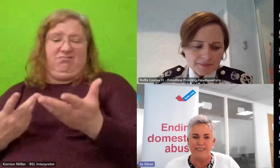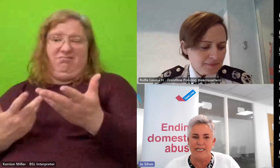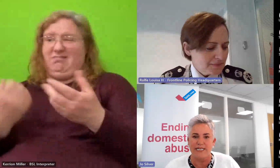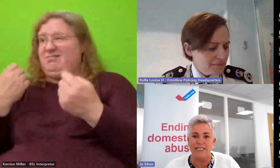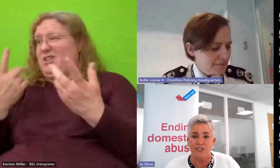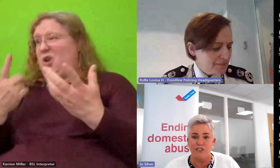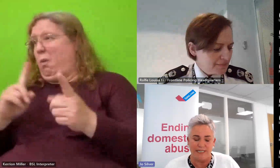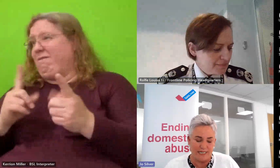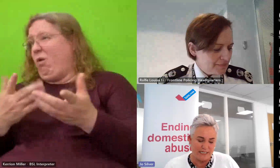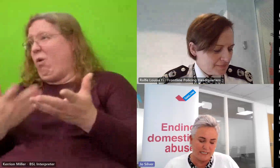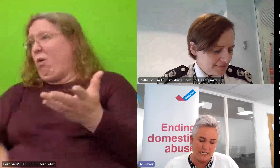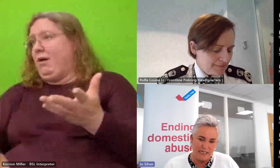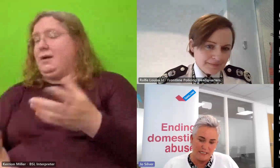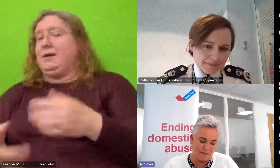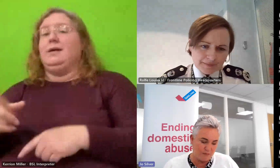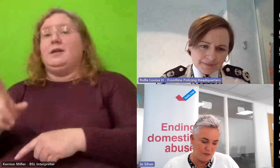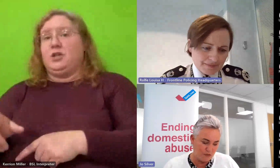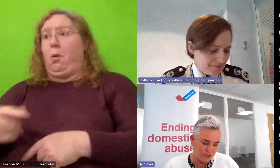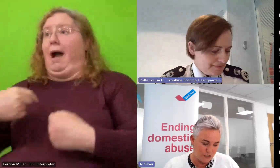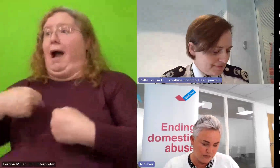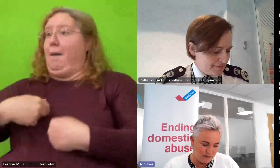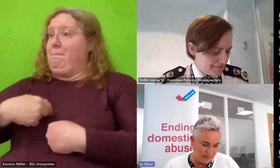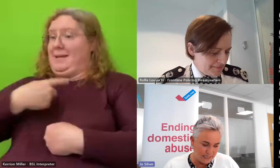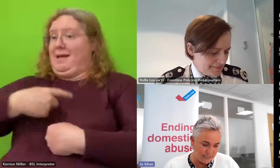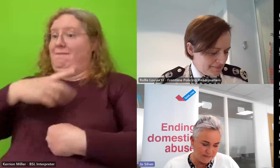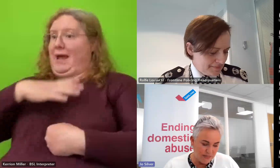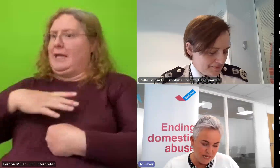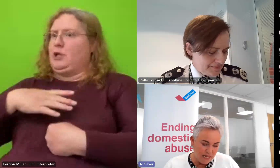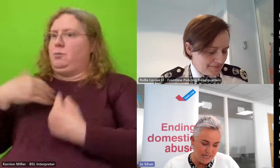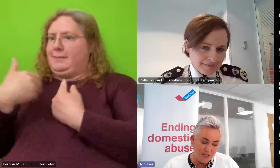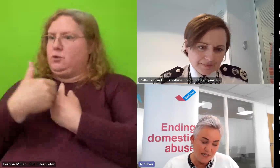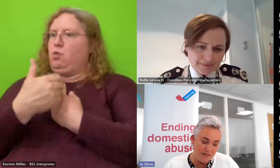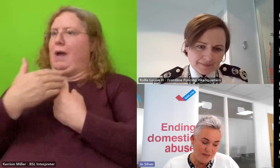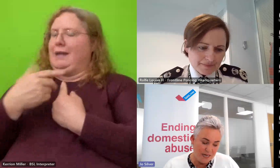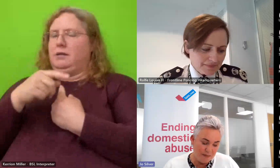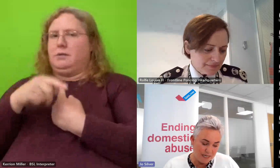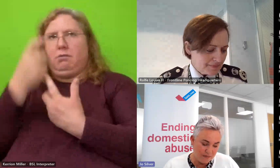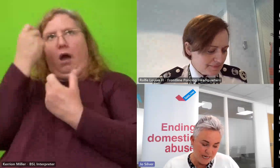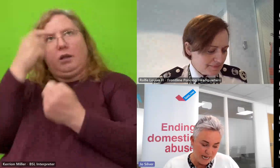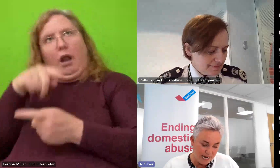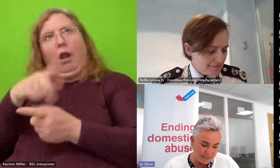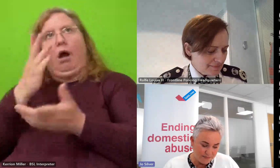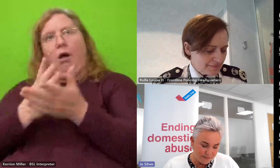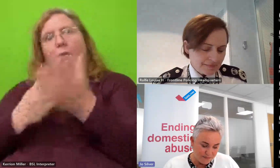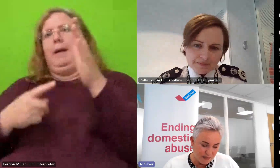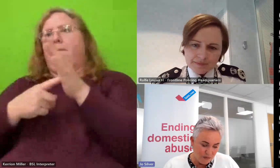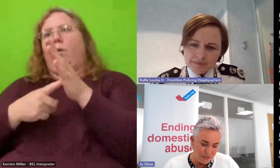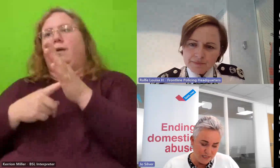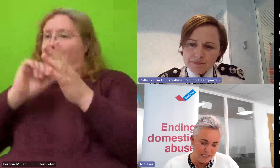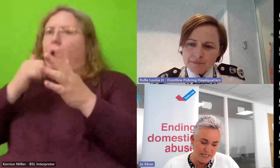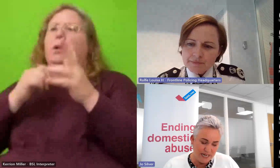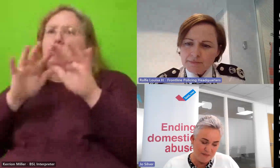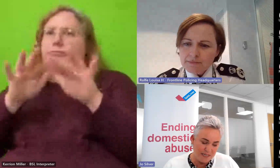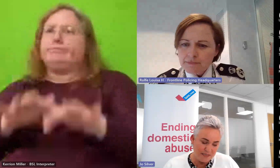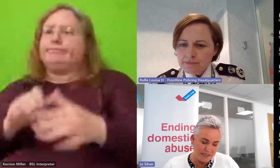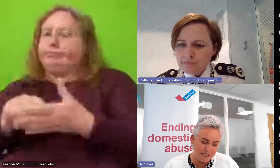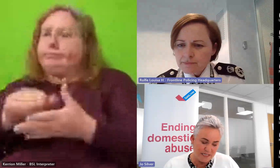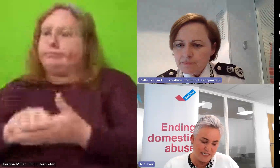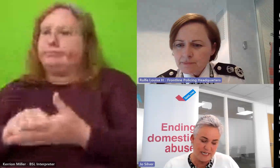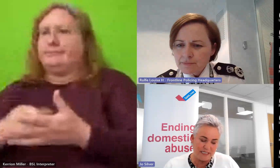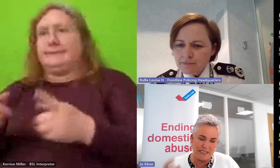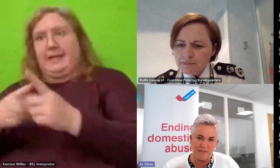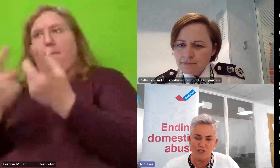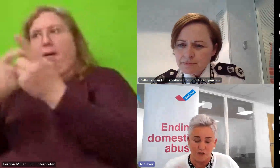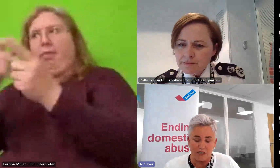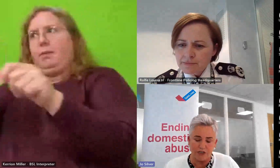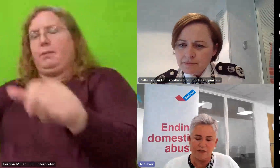need convincing, and I do need some support to do that right. The other feedback that we had was that they felt